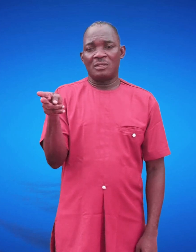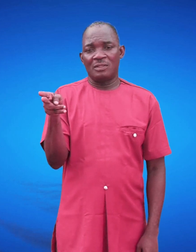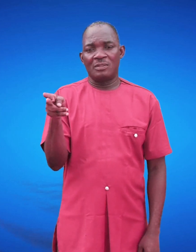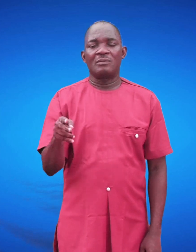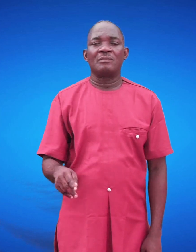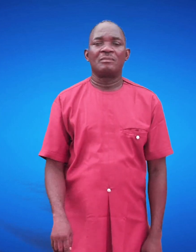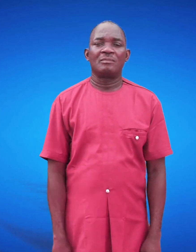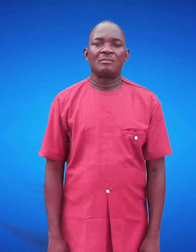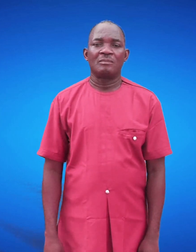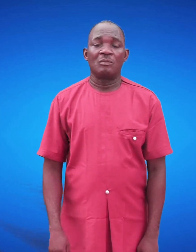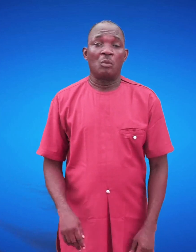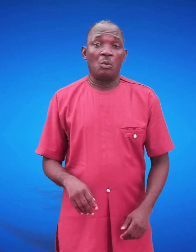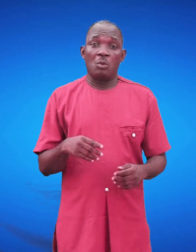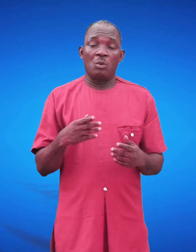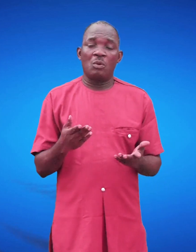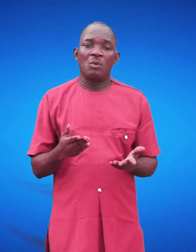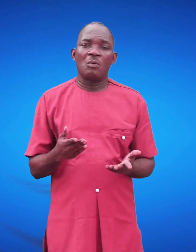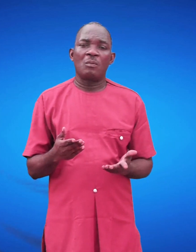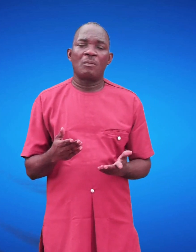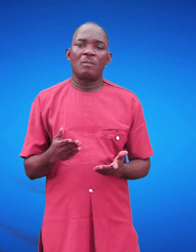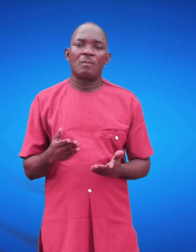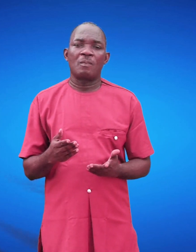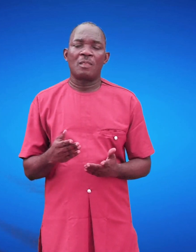info@leap.gov.gh or